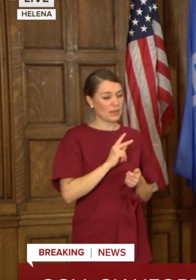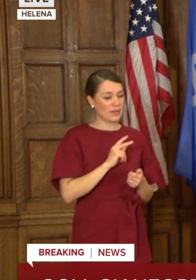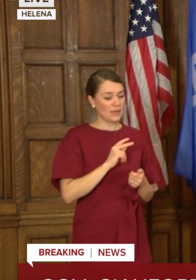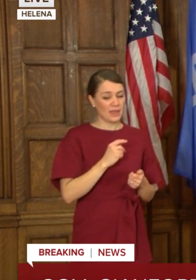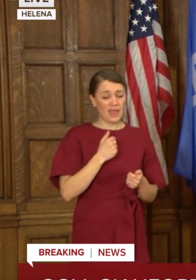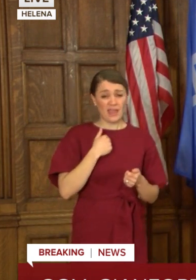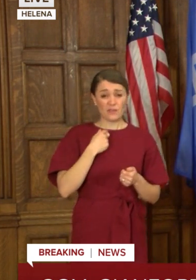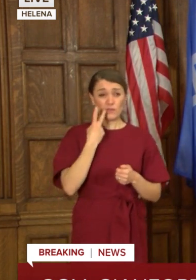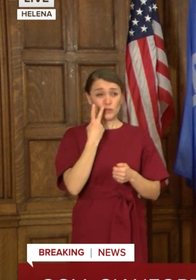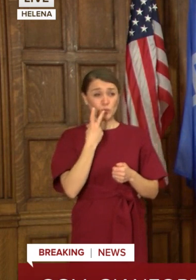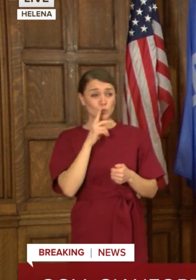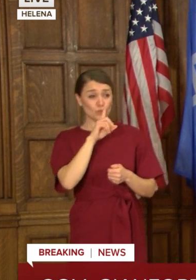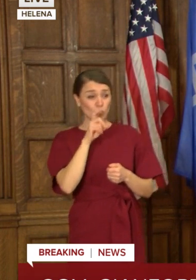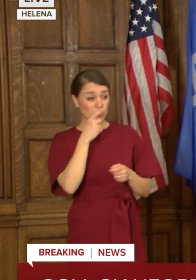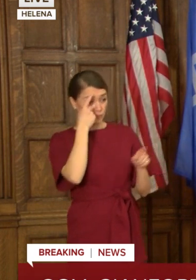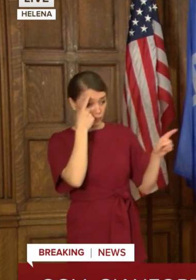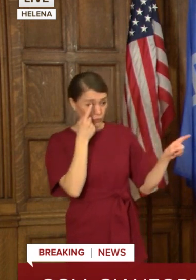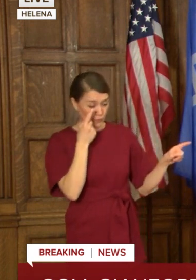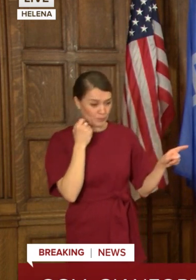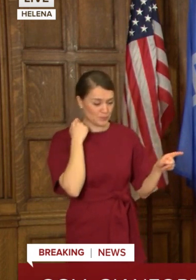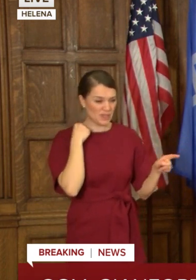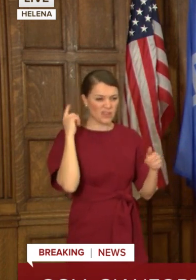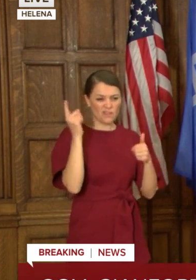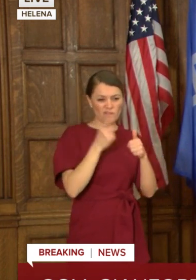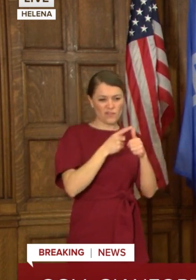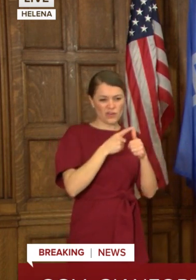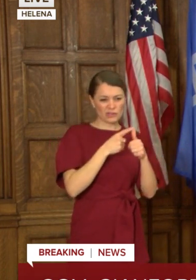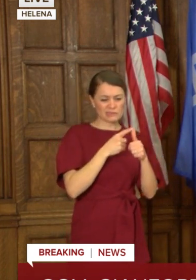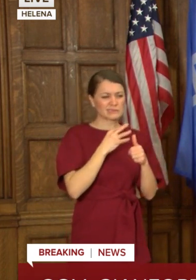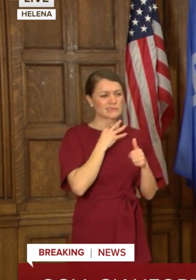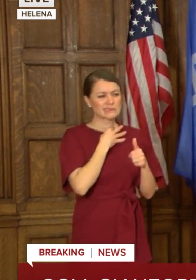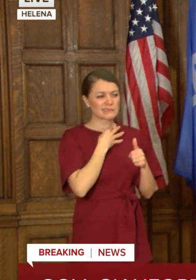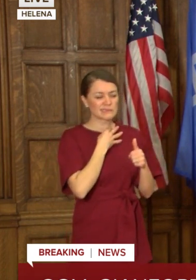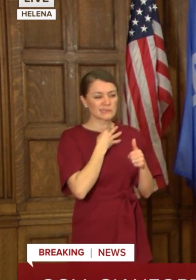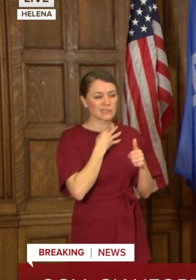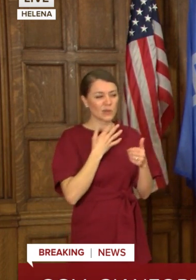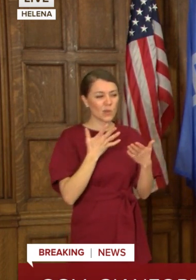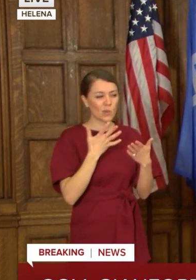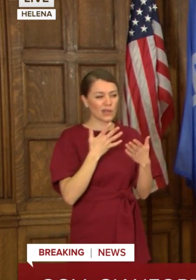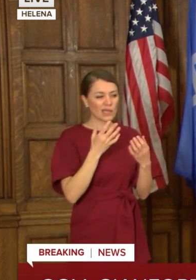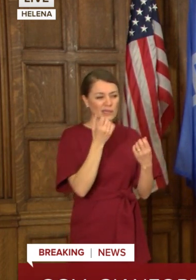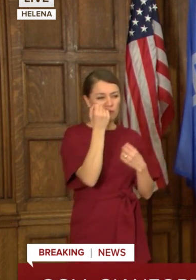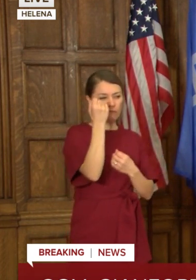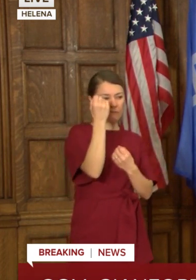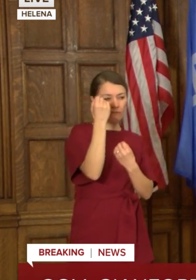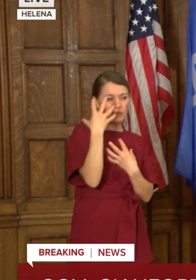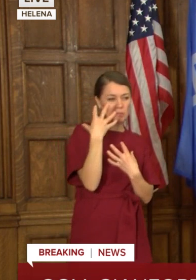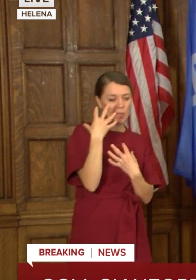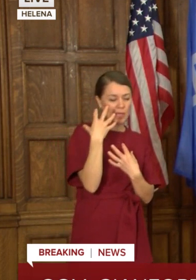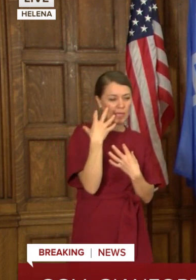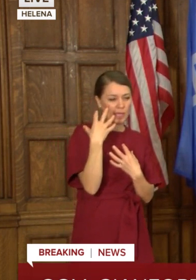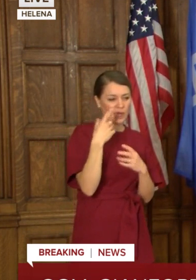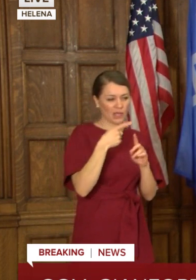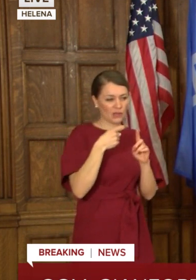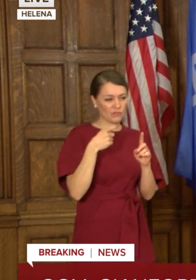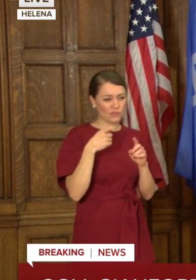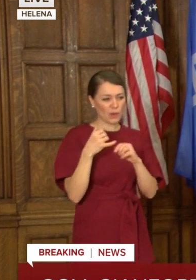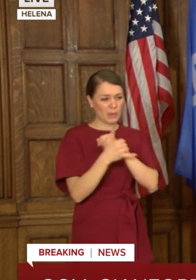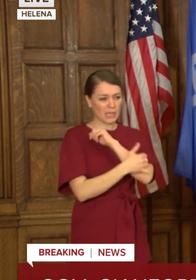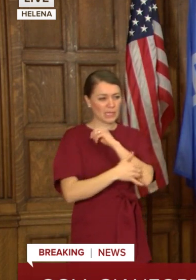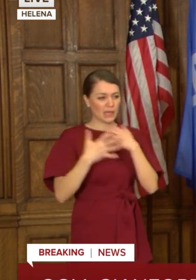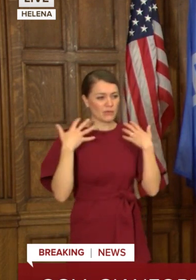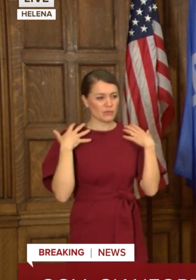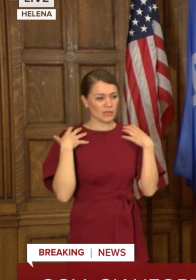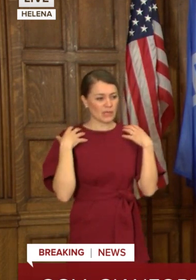had two questions for you. The first one, I was just wondering what sort of feedback you've heard from county health officers around the